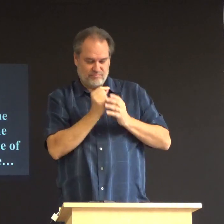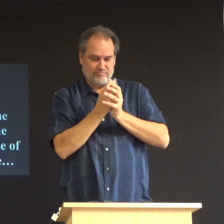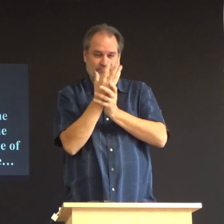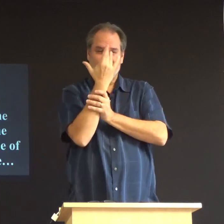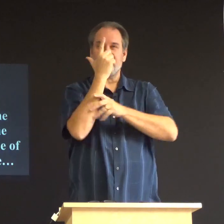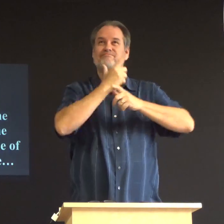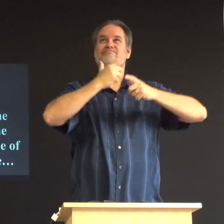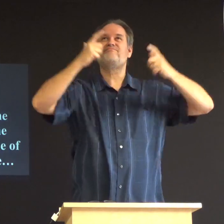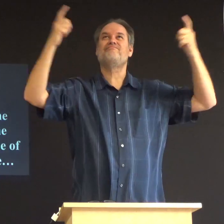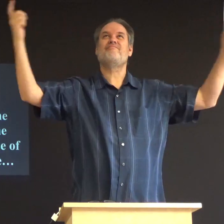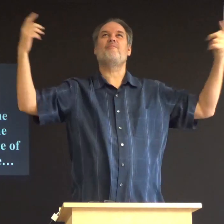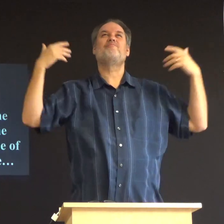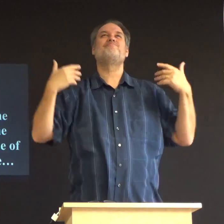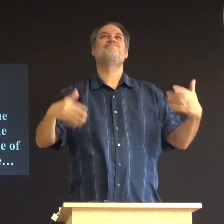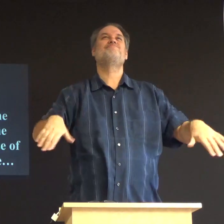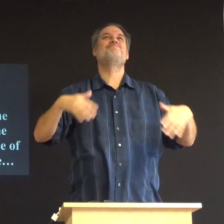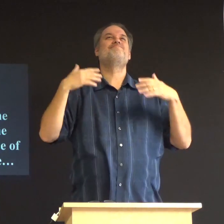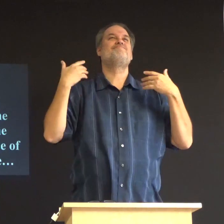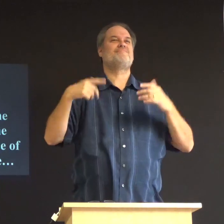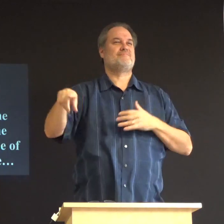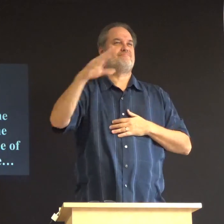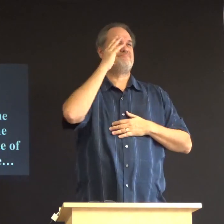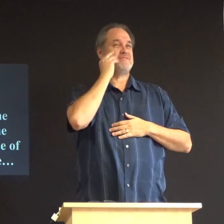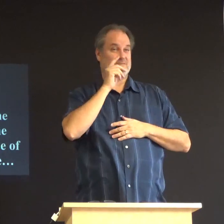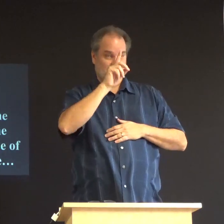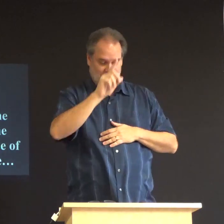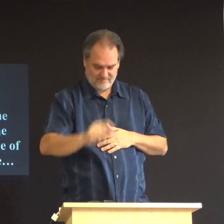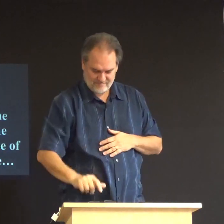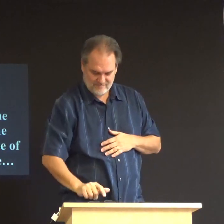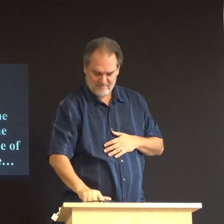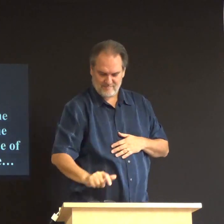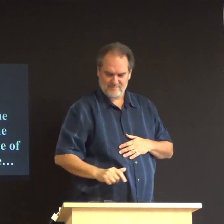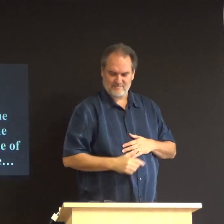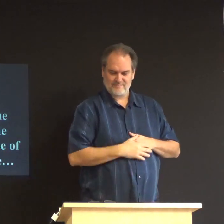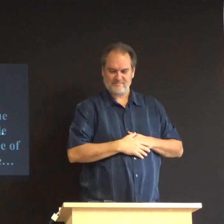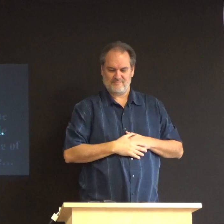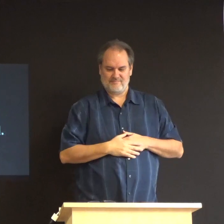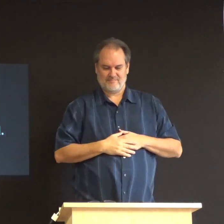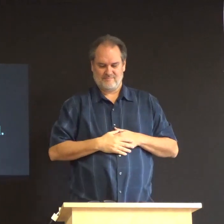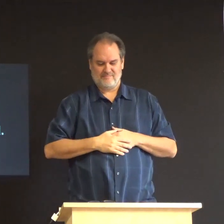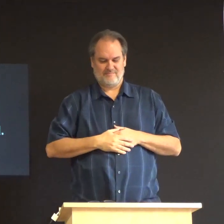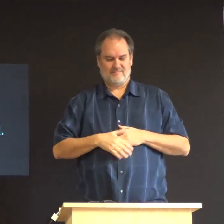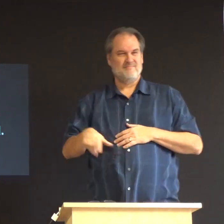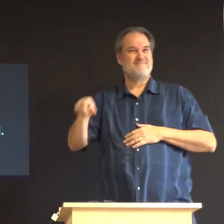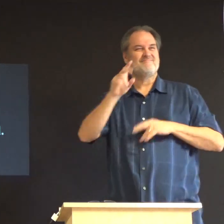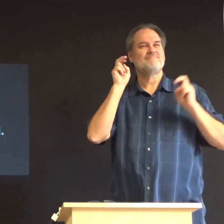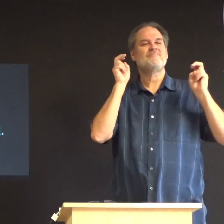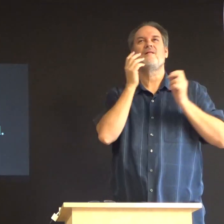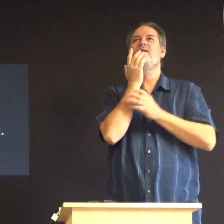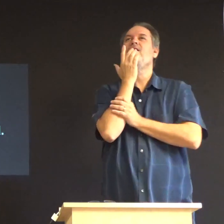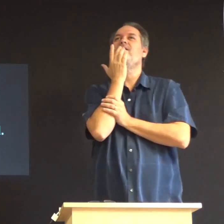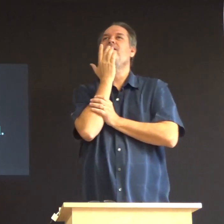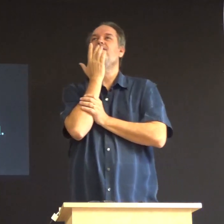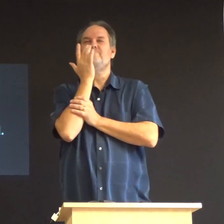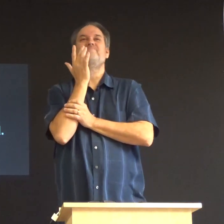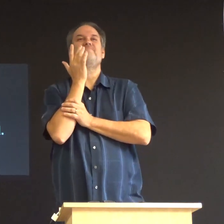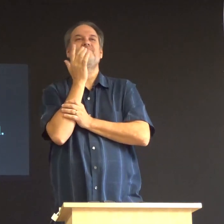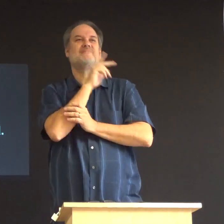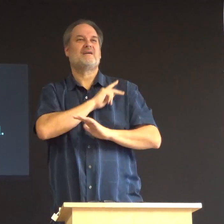souls. The tiny mustard seed grows into a huge tree in our hearts. They are missing the